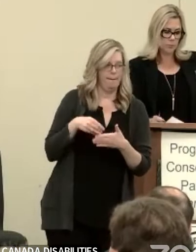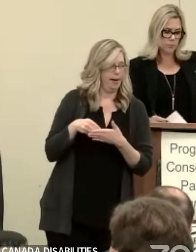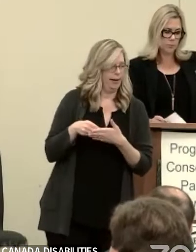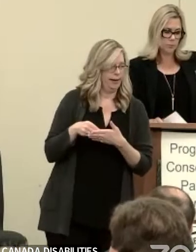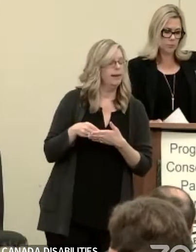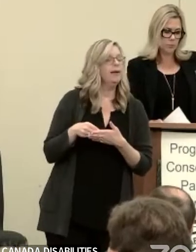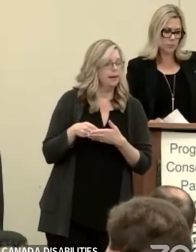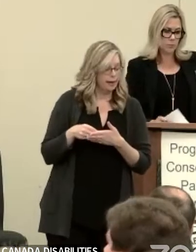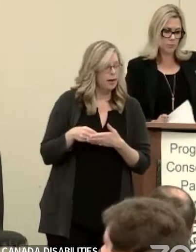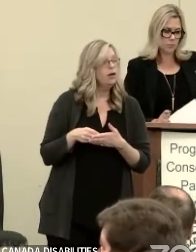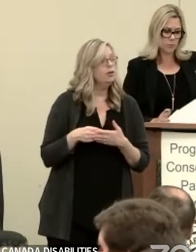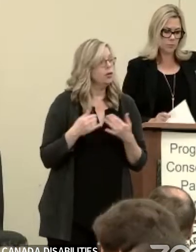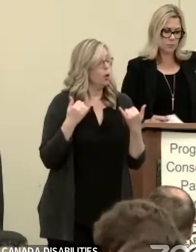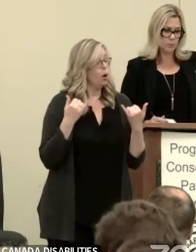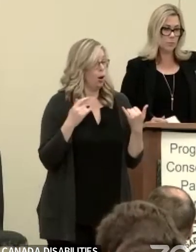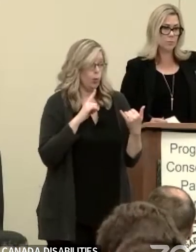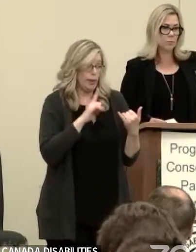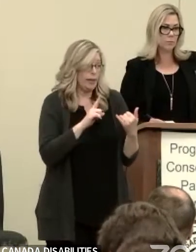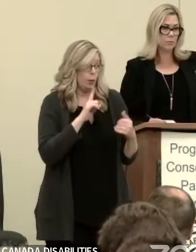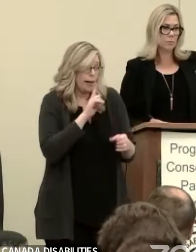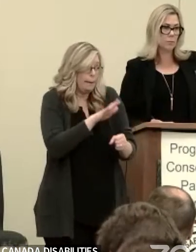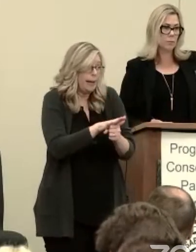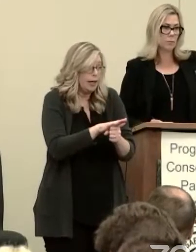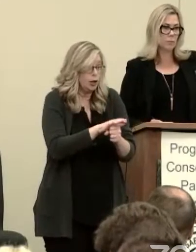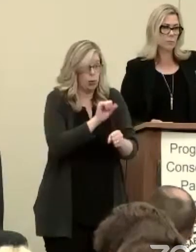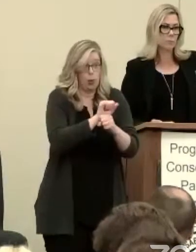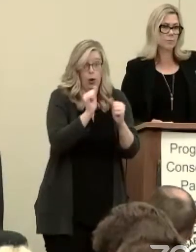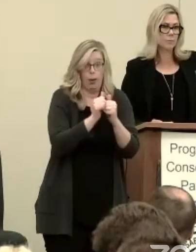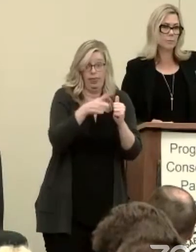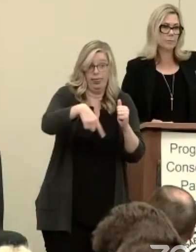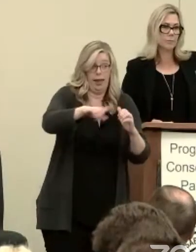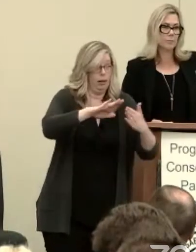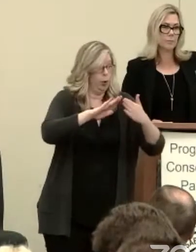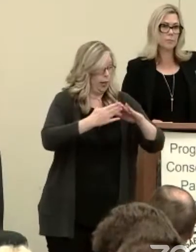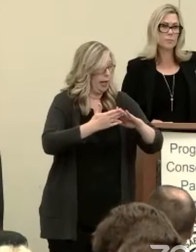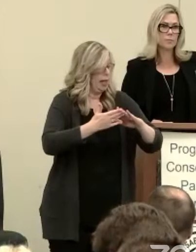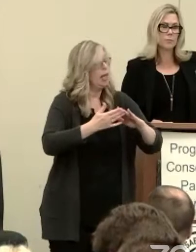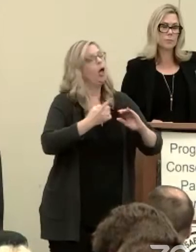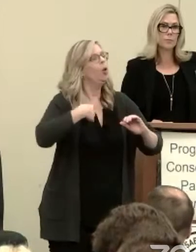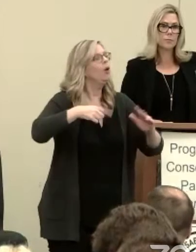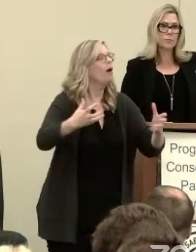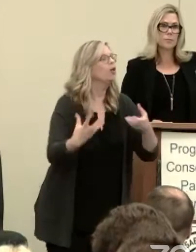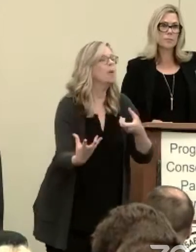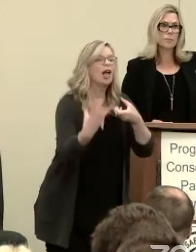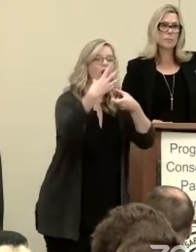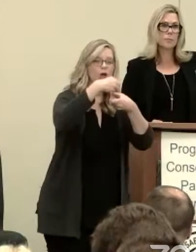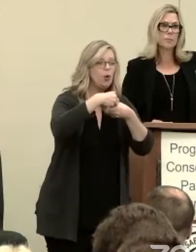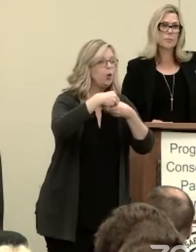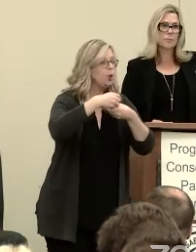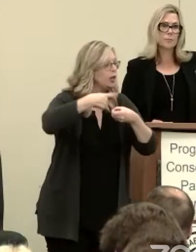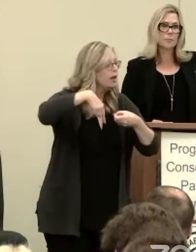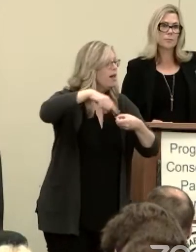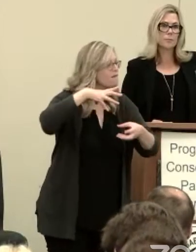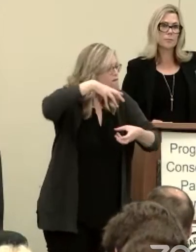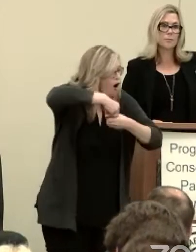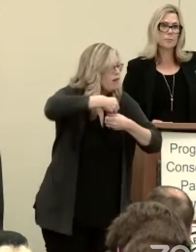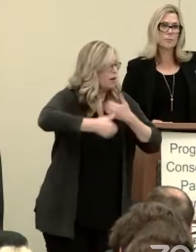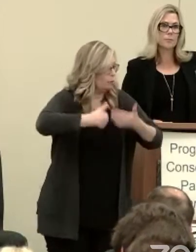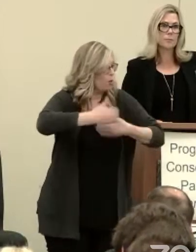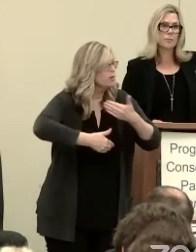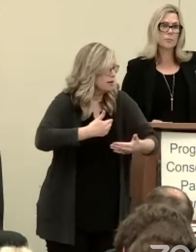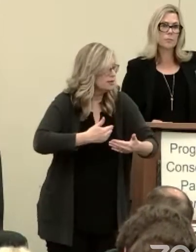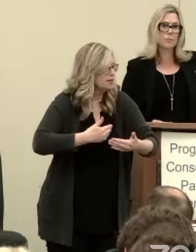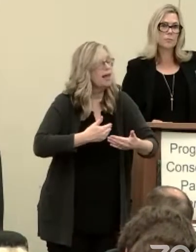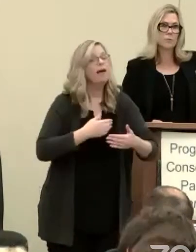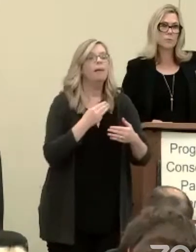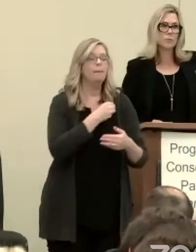committed to work with the community. One of the best ways to do that is to include people in the process. We believe that members